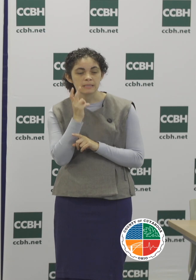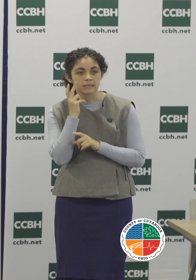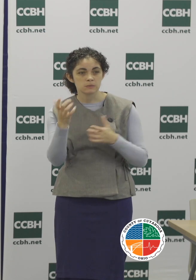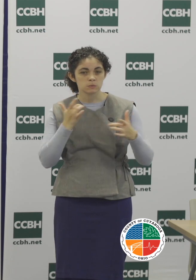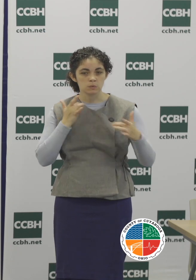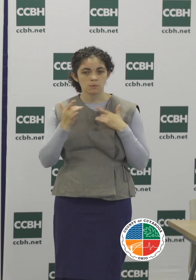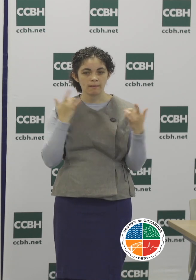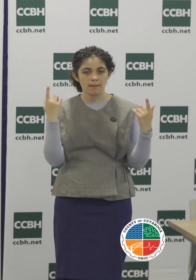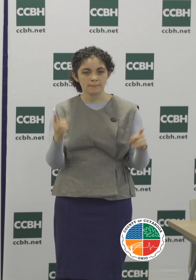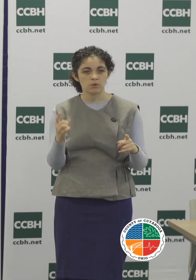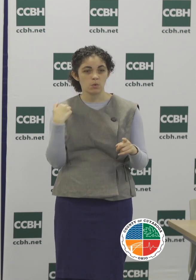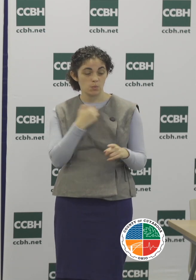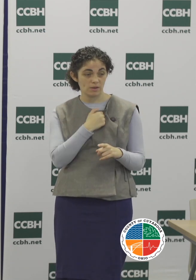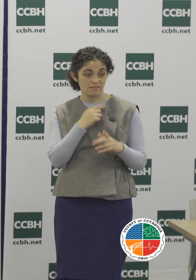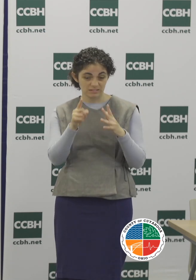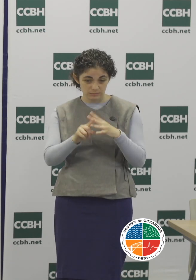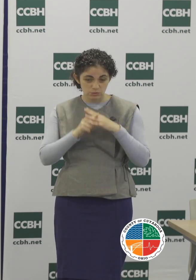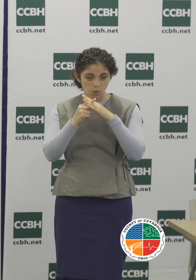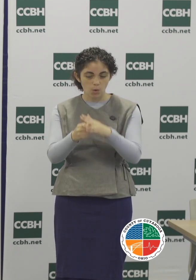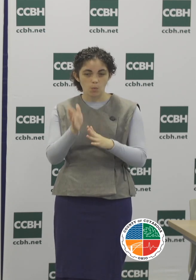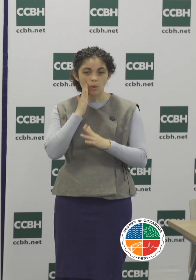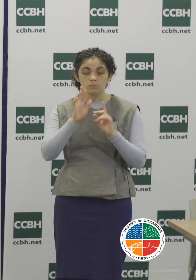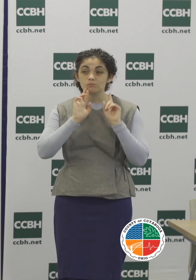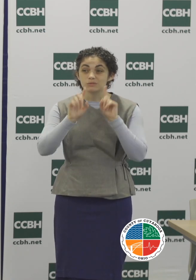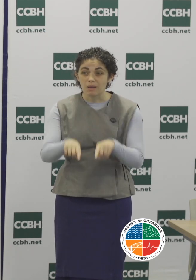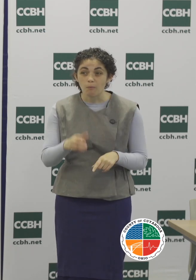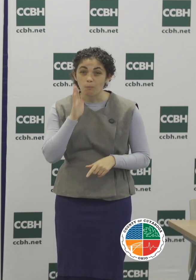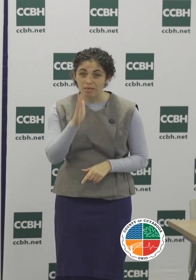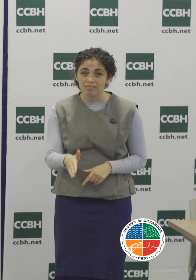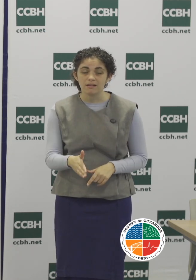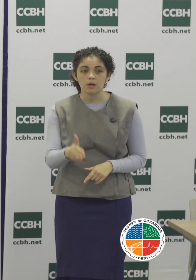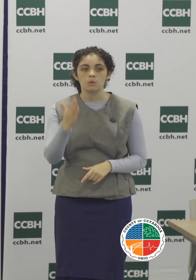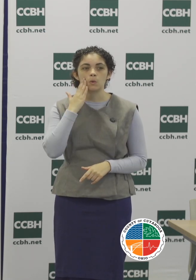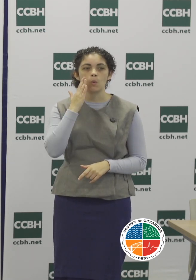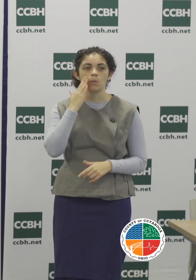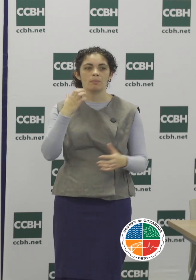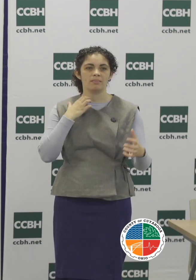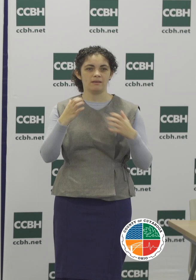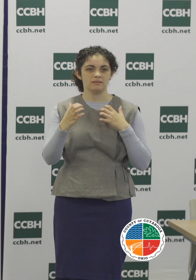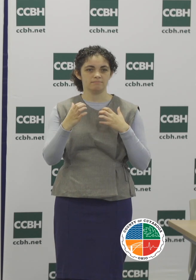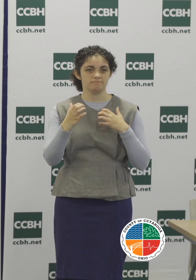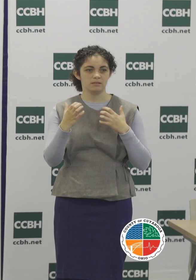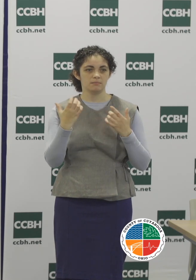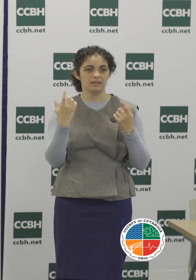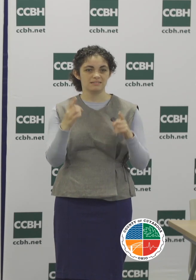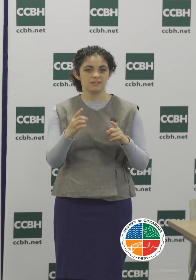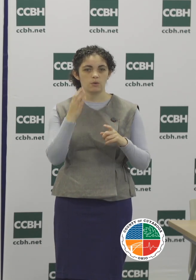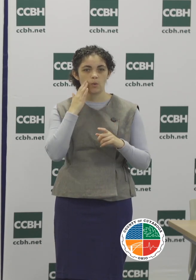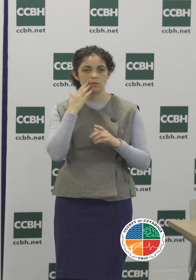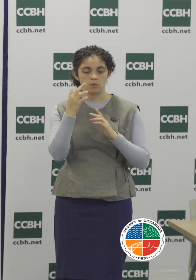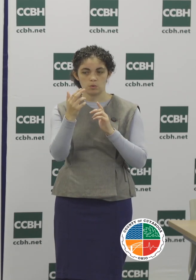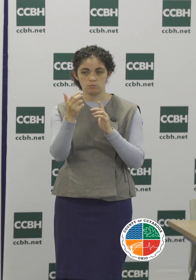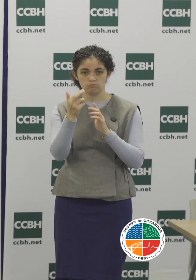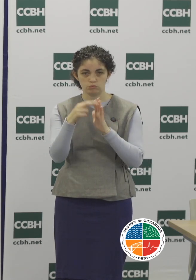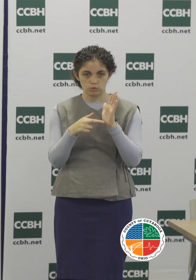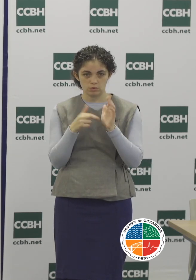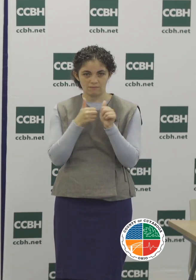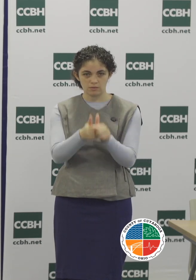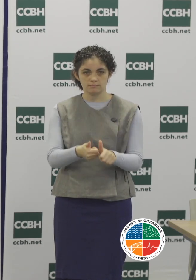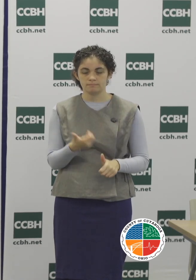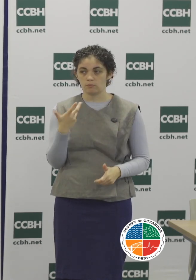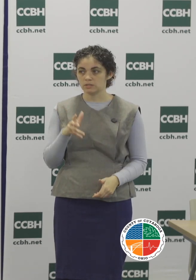concerns, as we have from the beginning, we will respond and assure that that compliance is attained. You have a finish